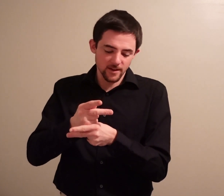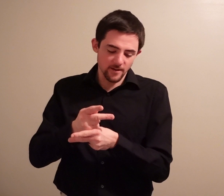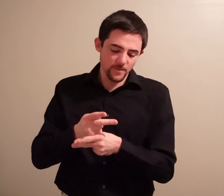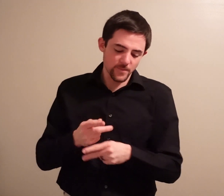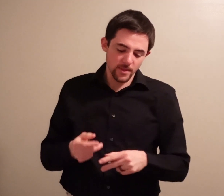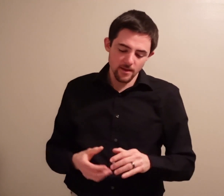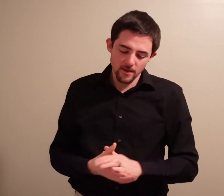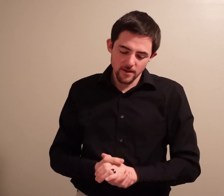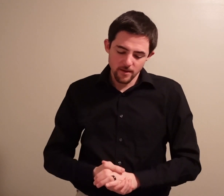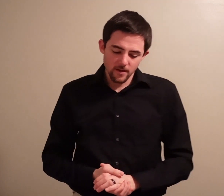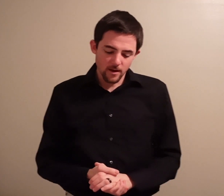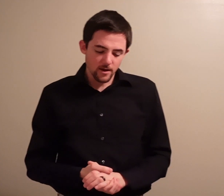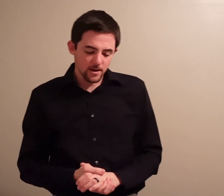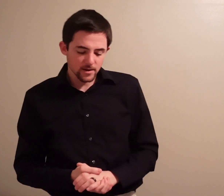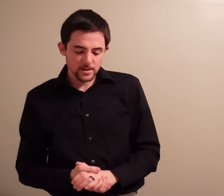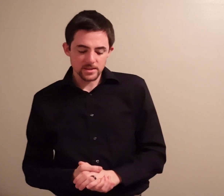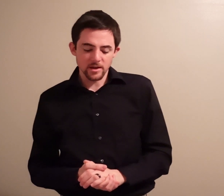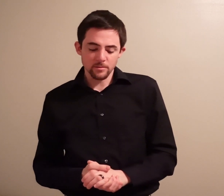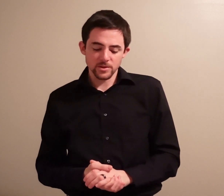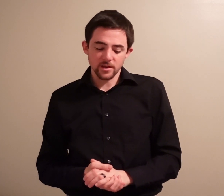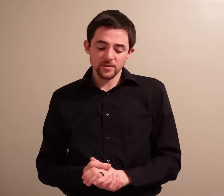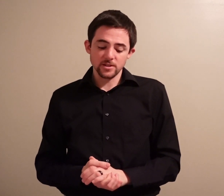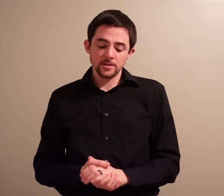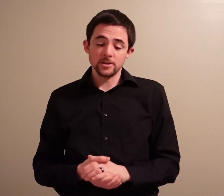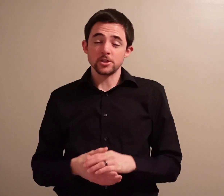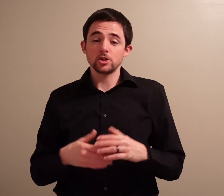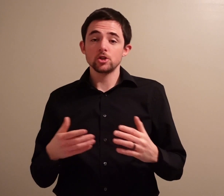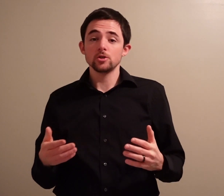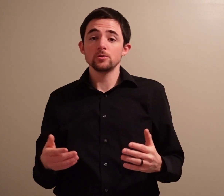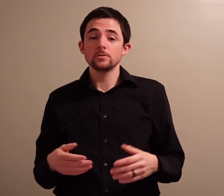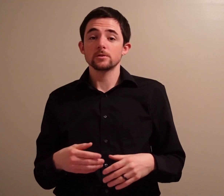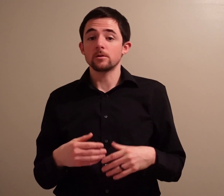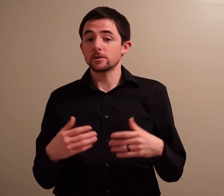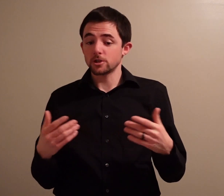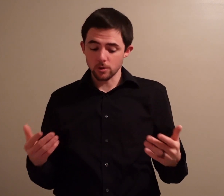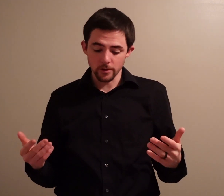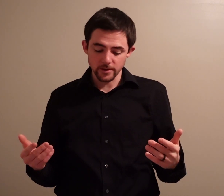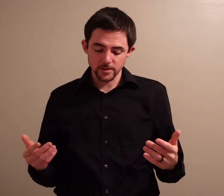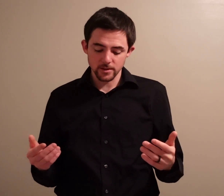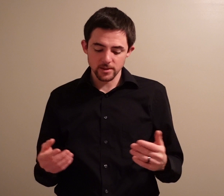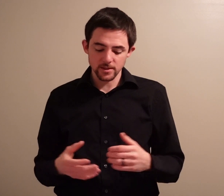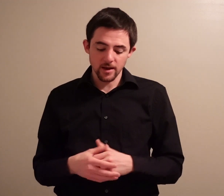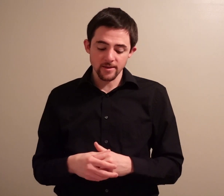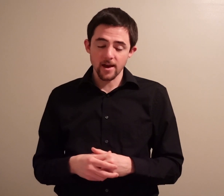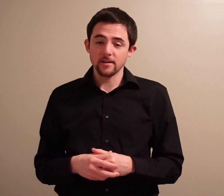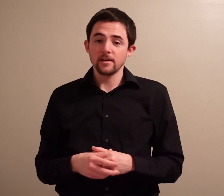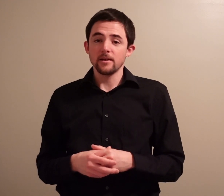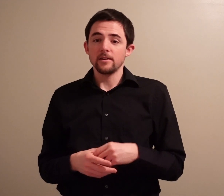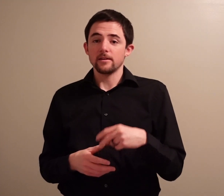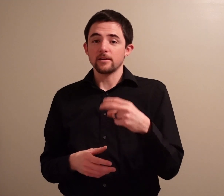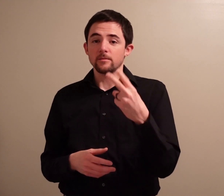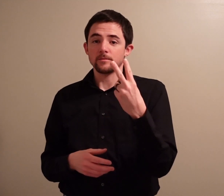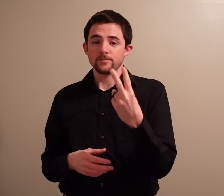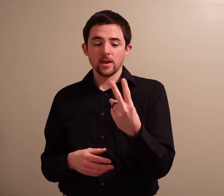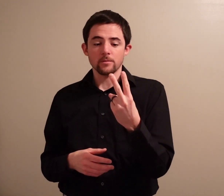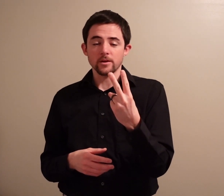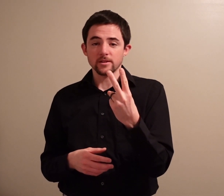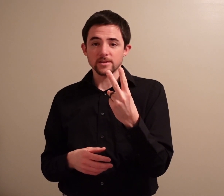Okay. Sign number 17 is choose or choice. To sign that, you're going to bring this hand